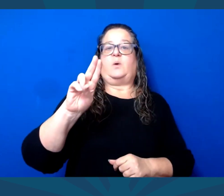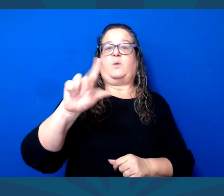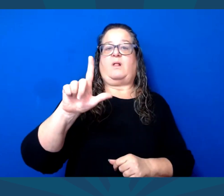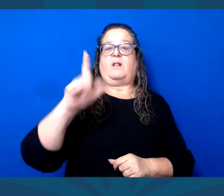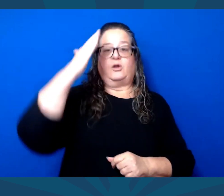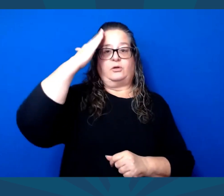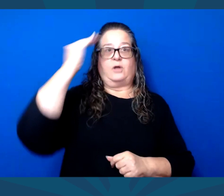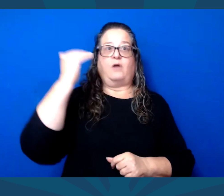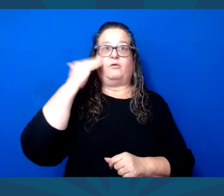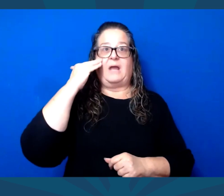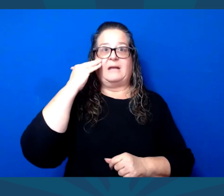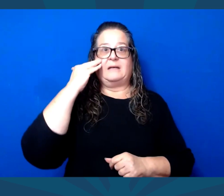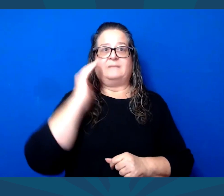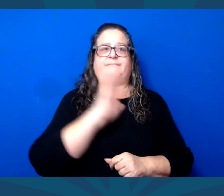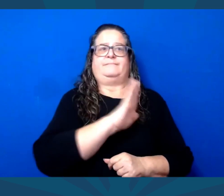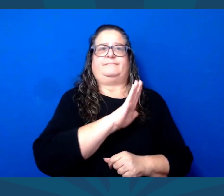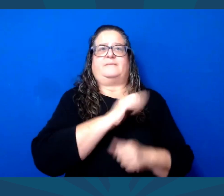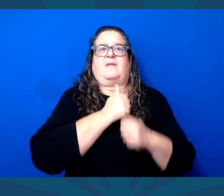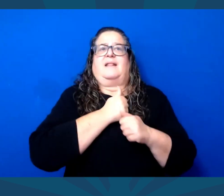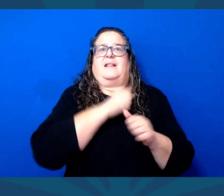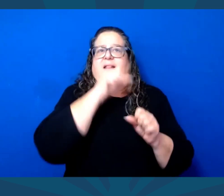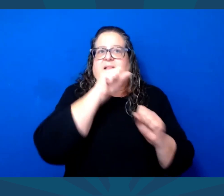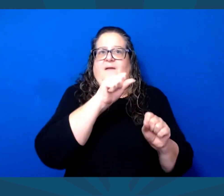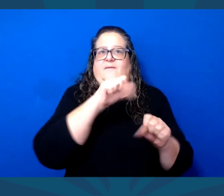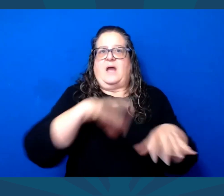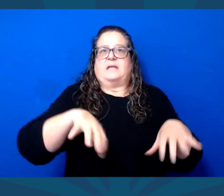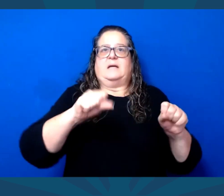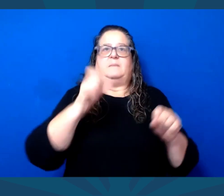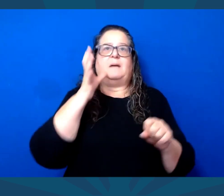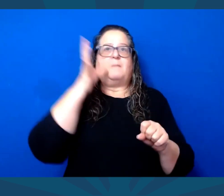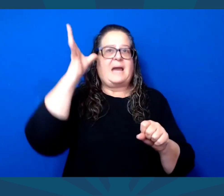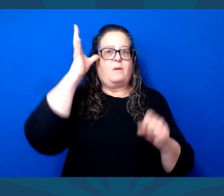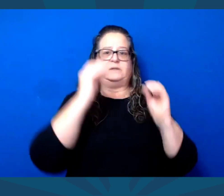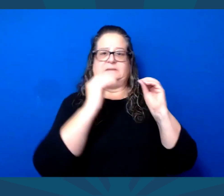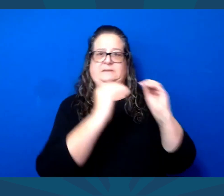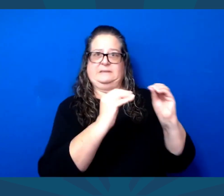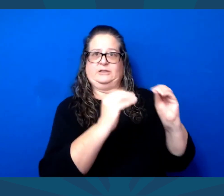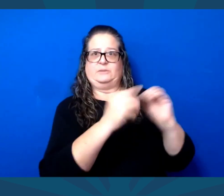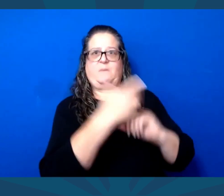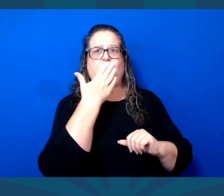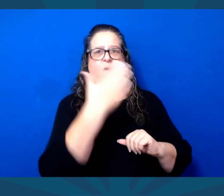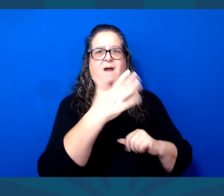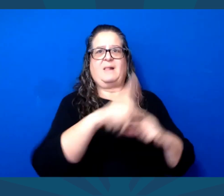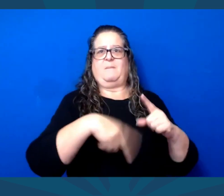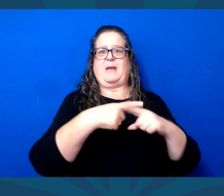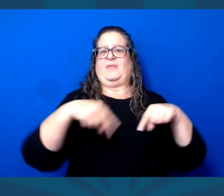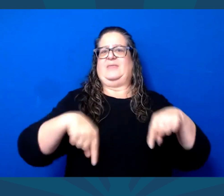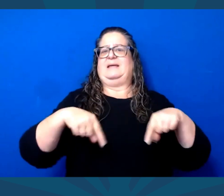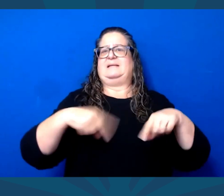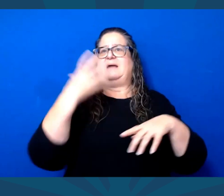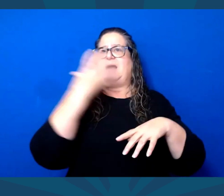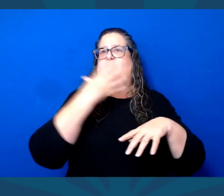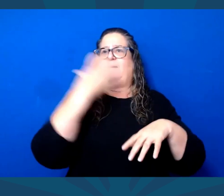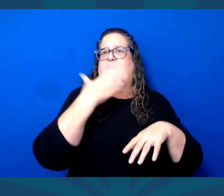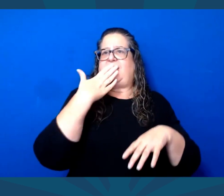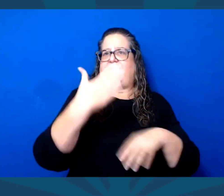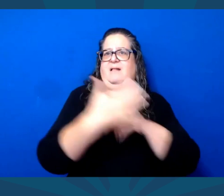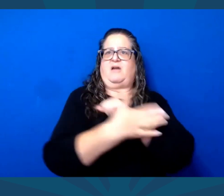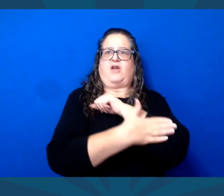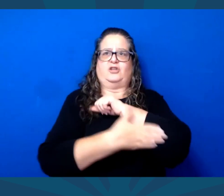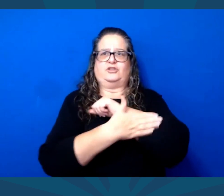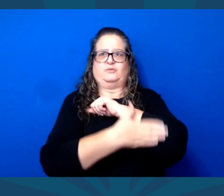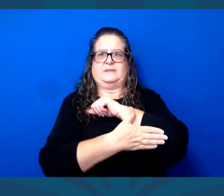My loving adoptive parents taught me well about this incredible country in which we live. I